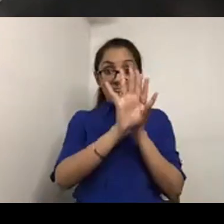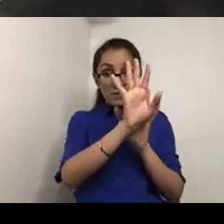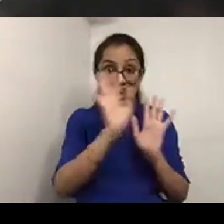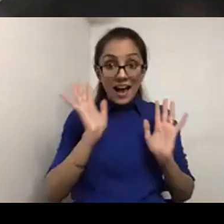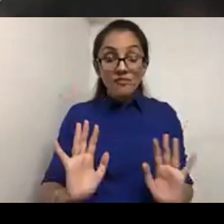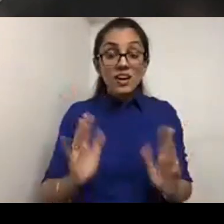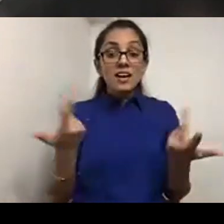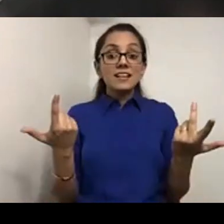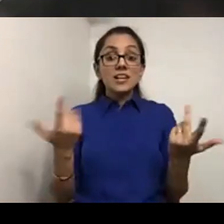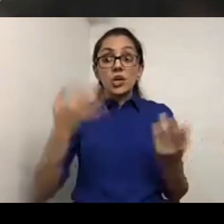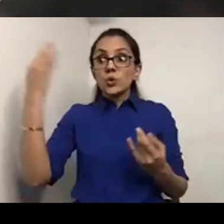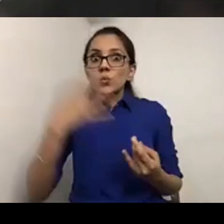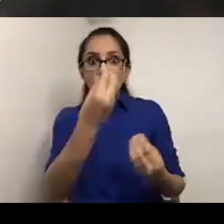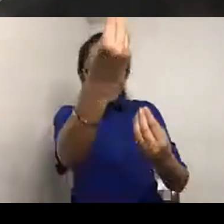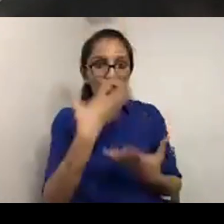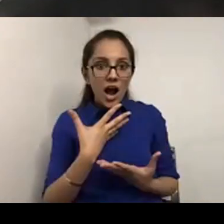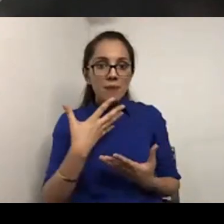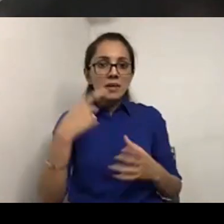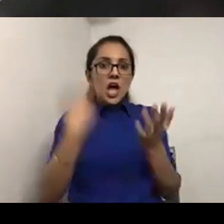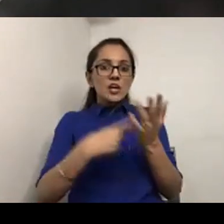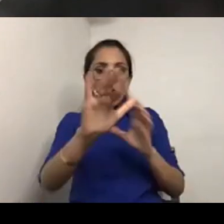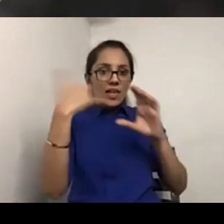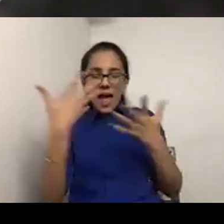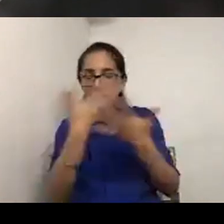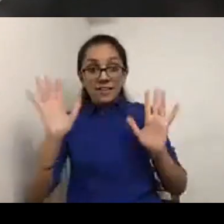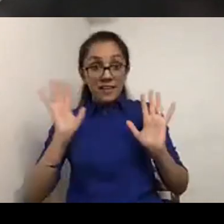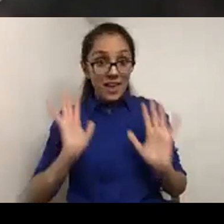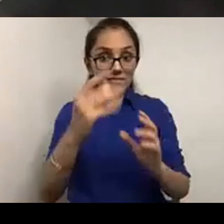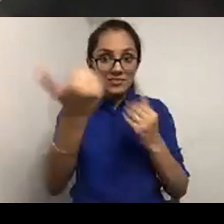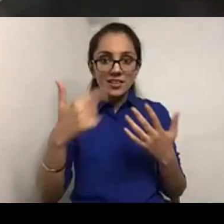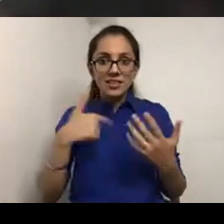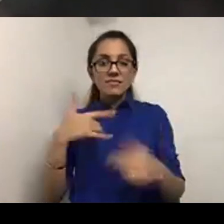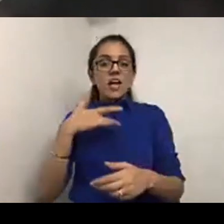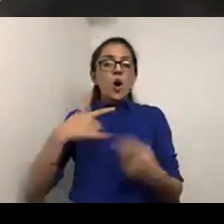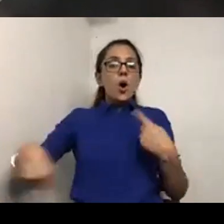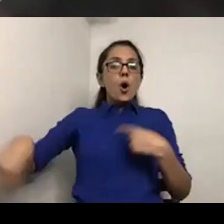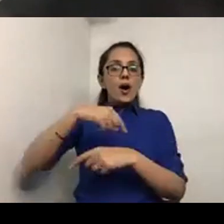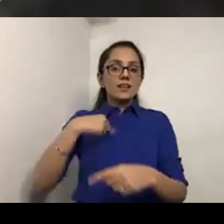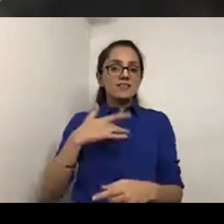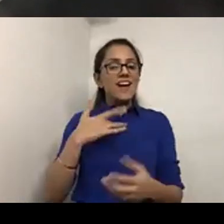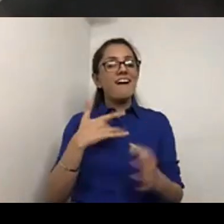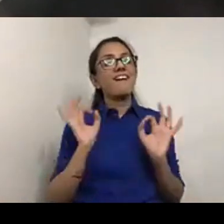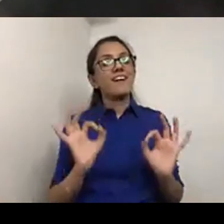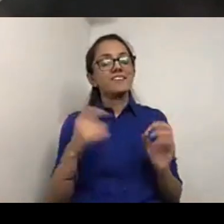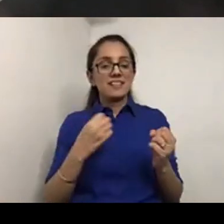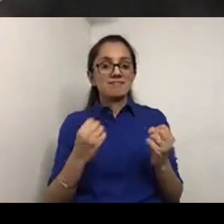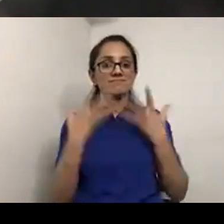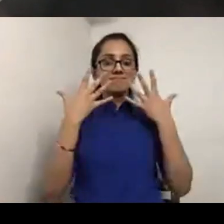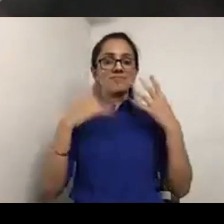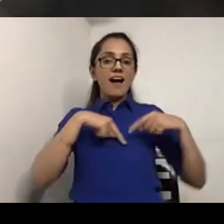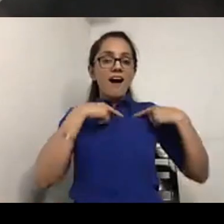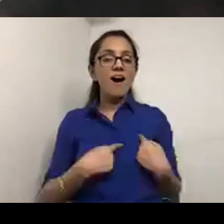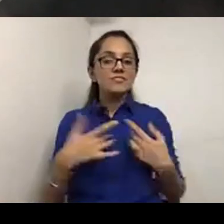there is something, an update which comes in from Here a Million, there is we feel very nice. There's a glow in our heart,